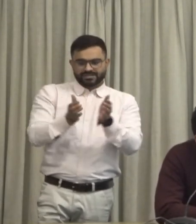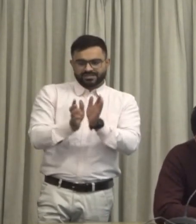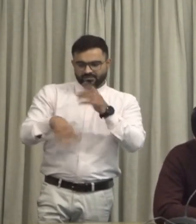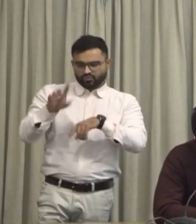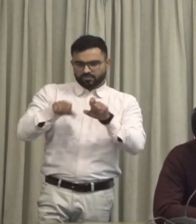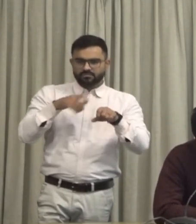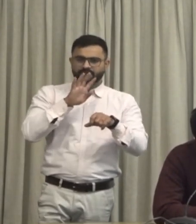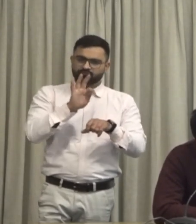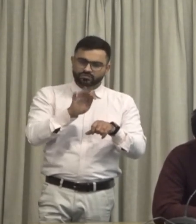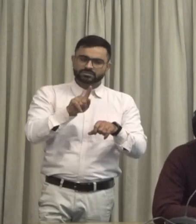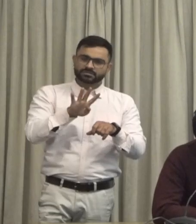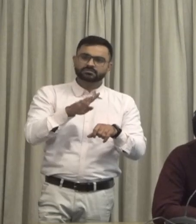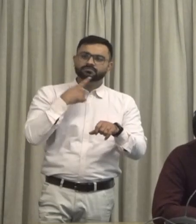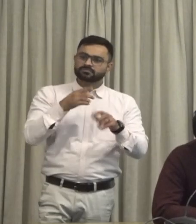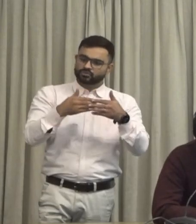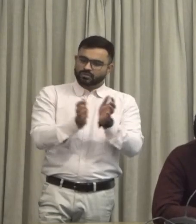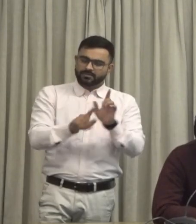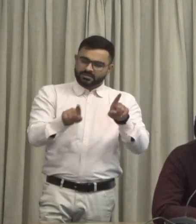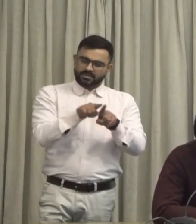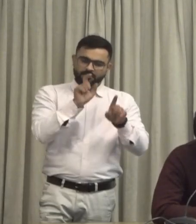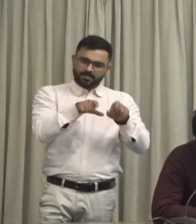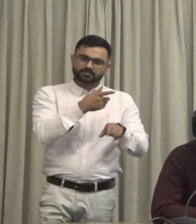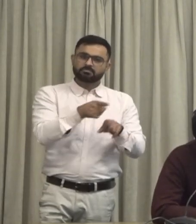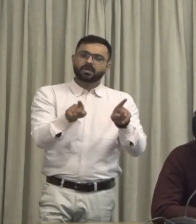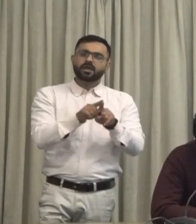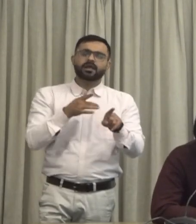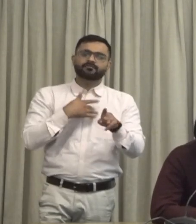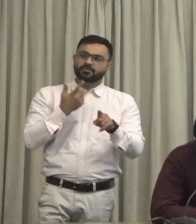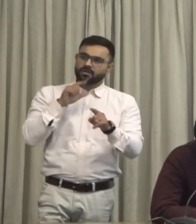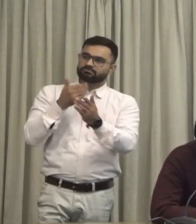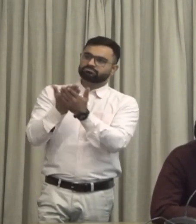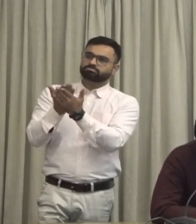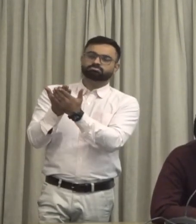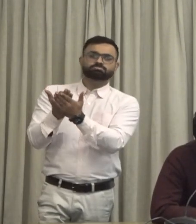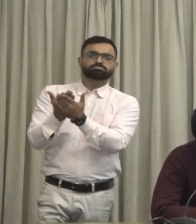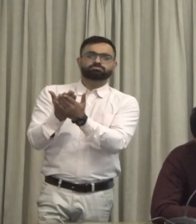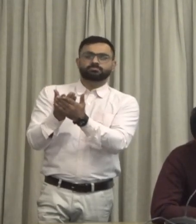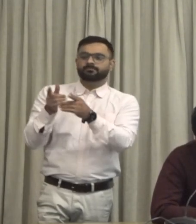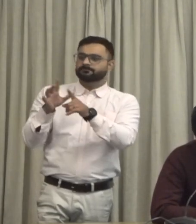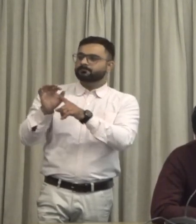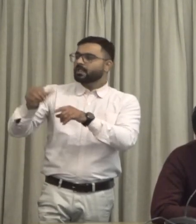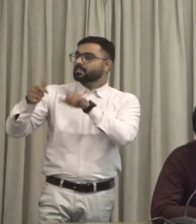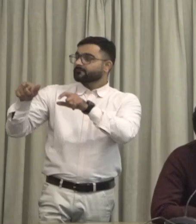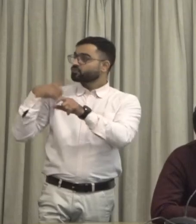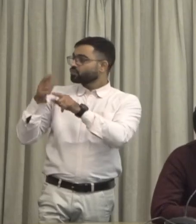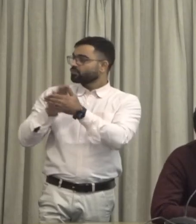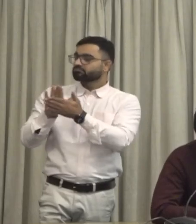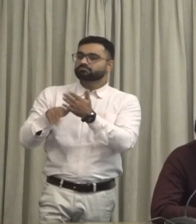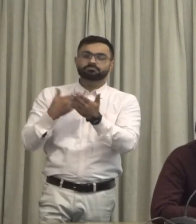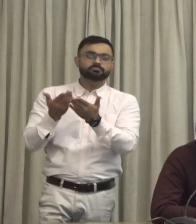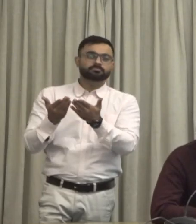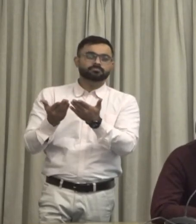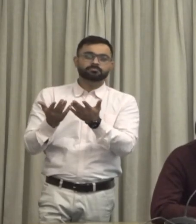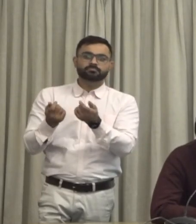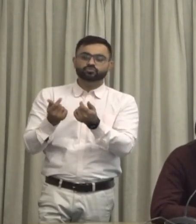actually 140 people in my community who are just like him. We were able to raise funds for him, but what about the other people who don't even hit the